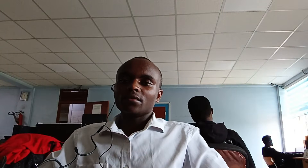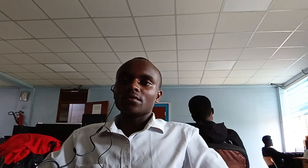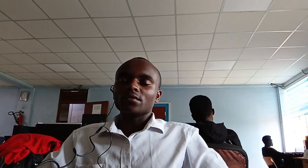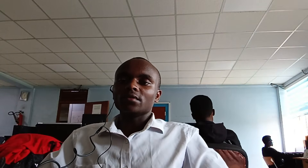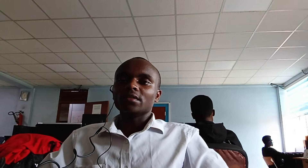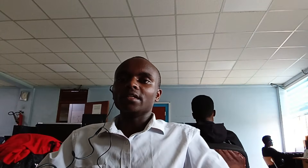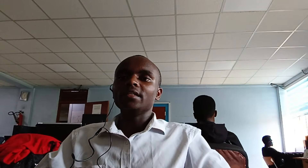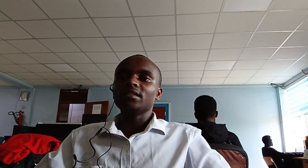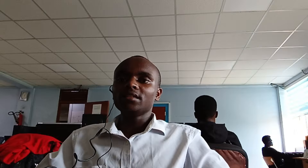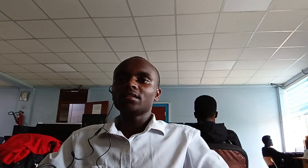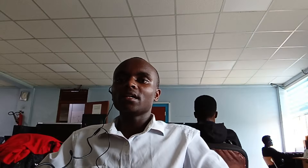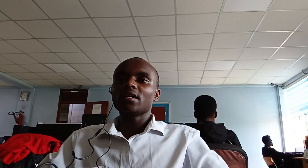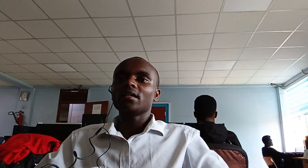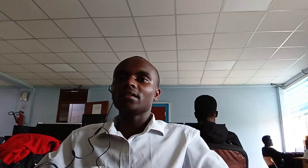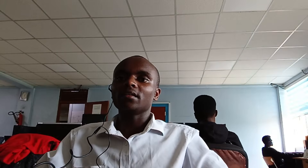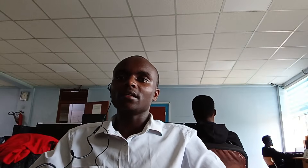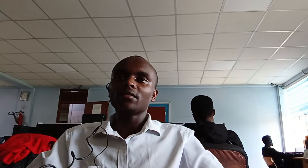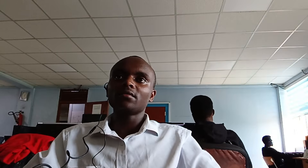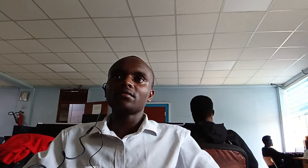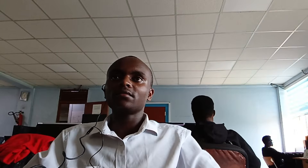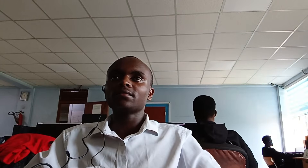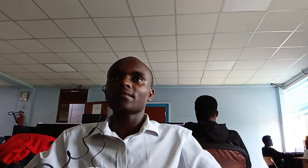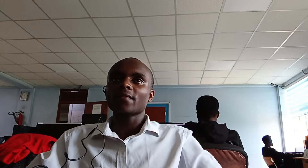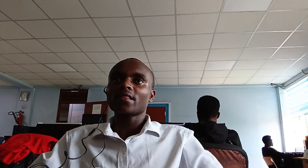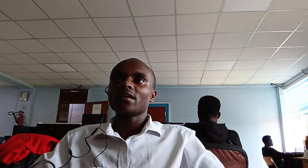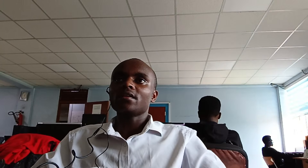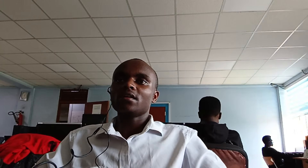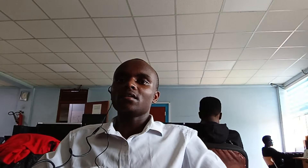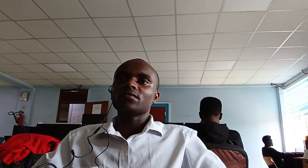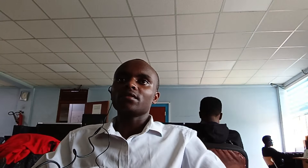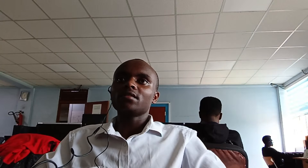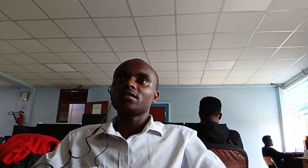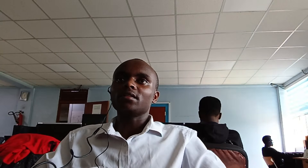for niece. Now, for this sign,